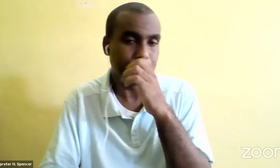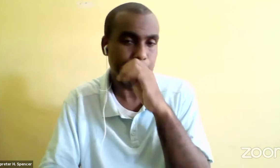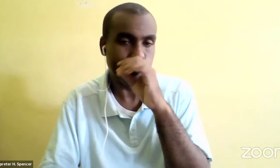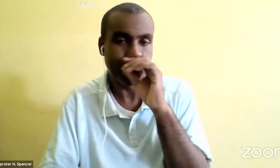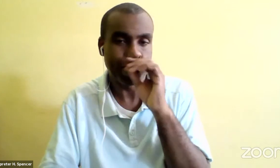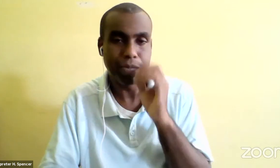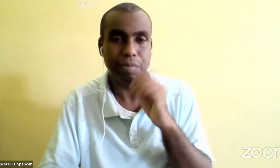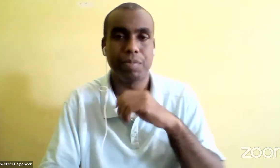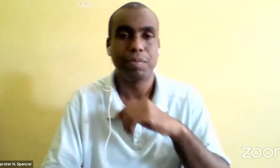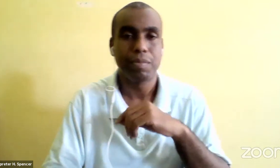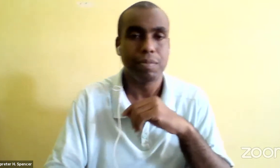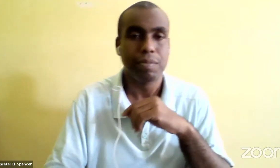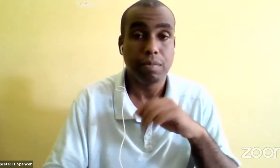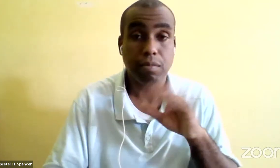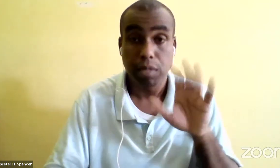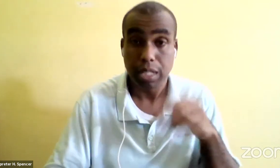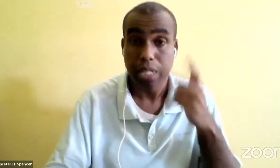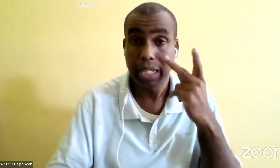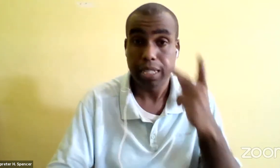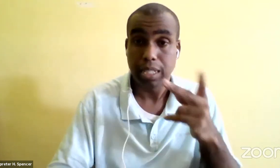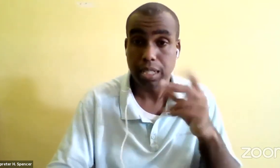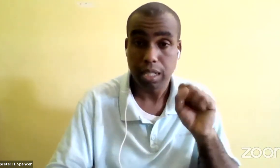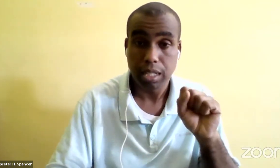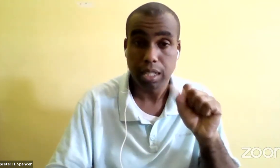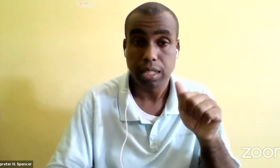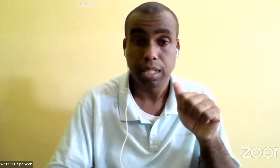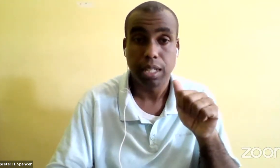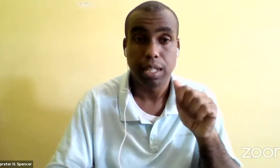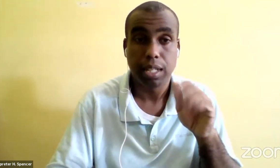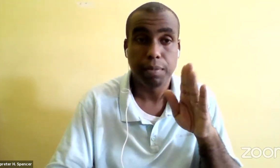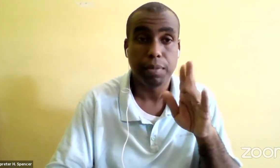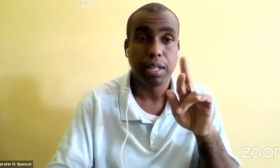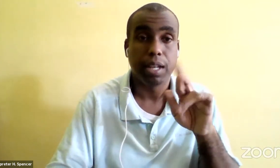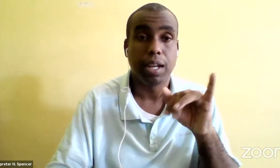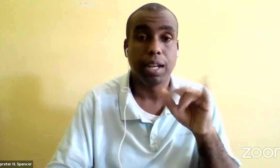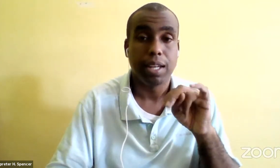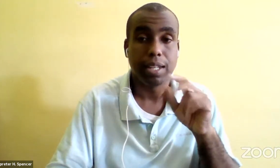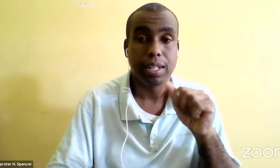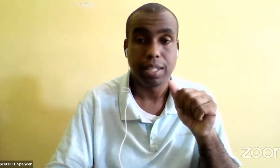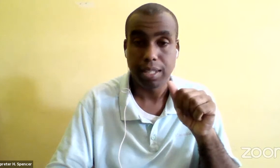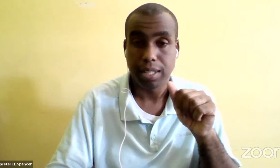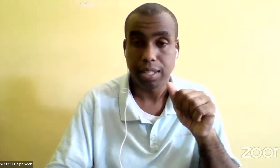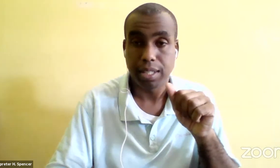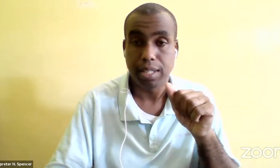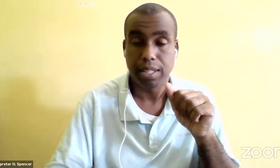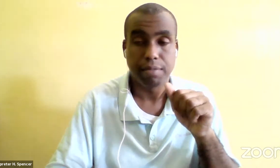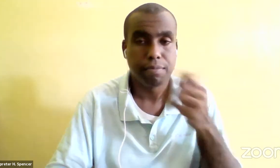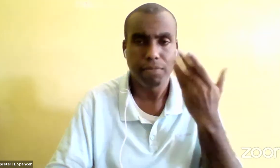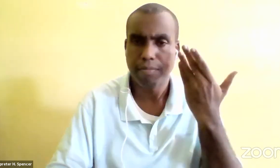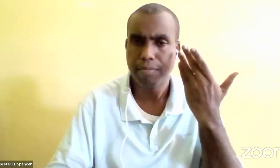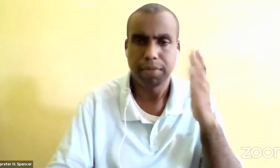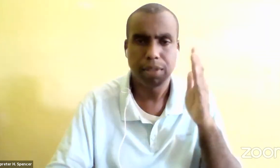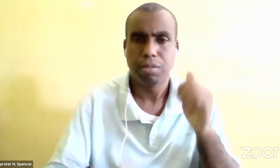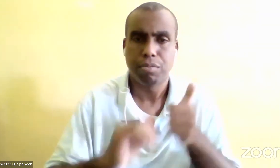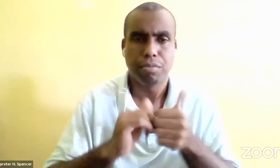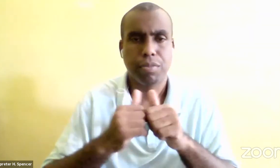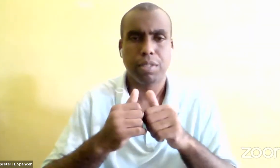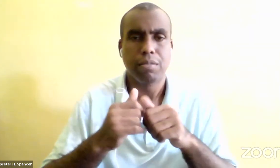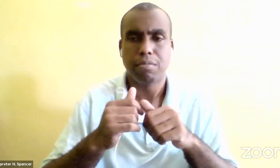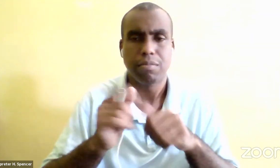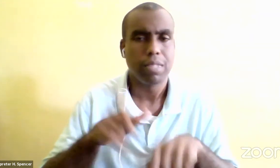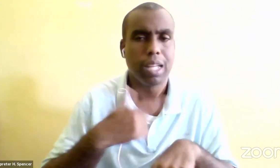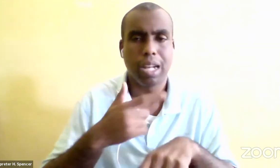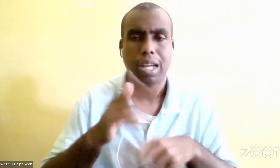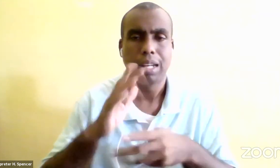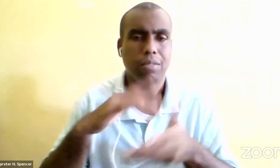Sabrina, are you seeing it? Or, I mean, less than a minute if you see. I don't know how long, you know, on the cloud it's going to take to upload.